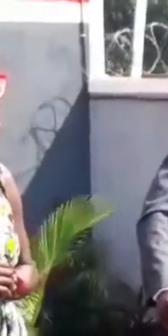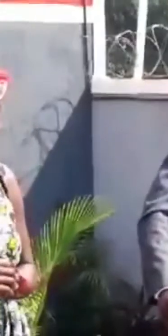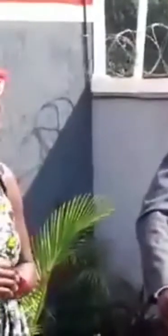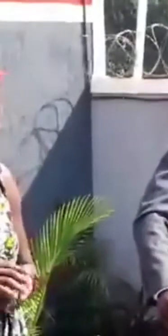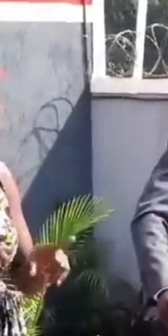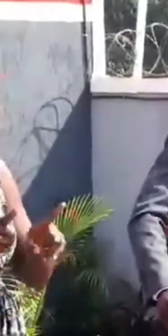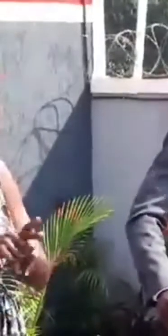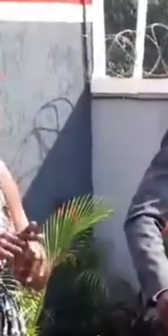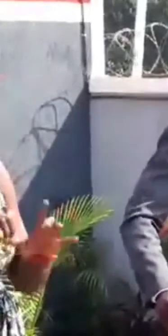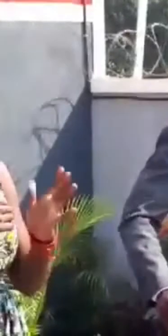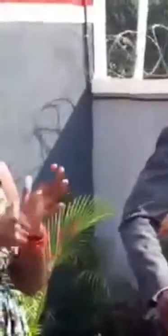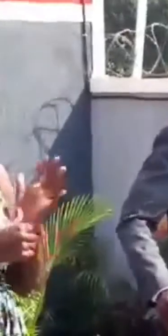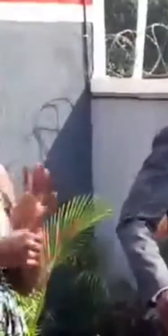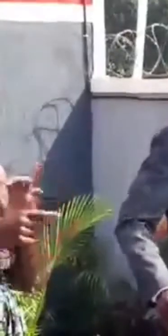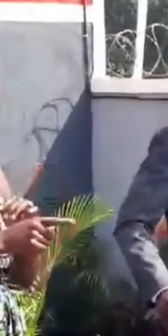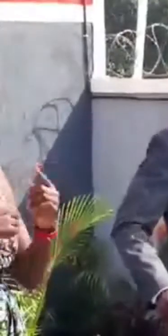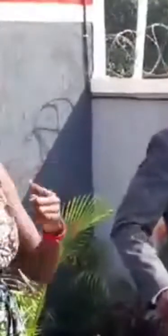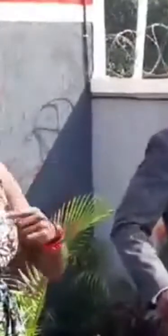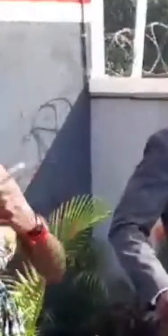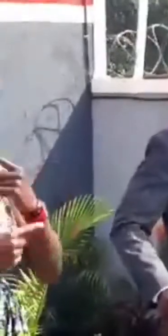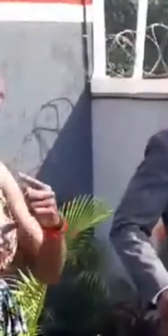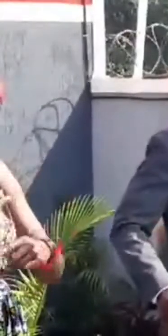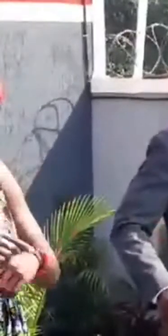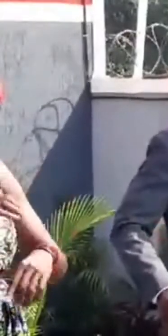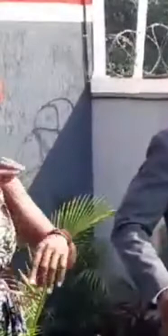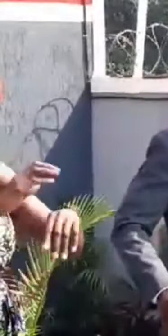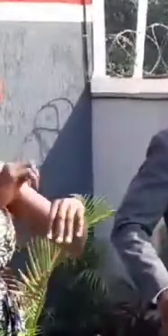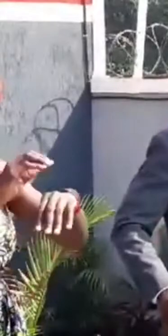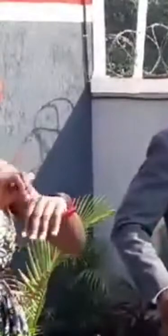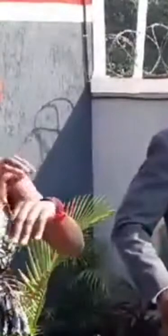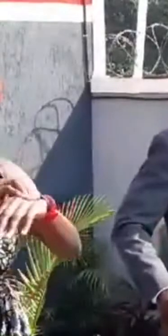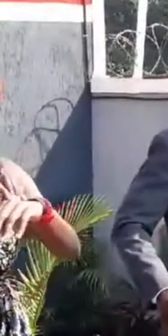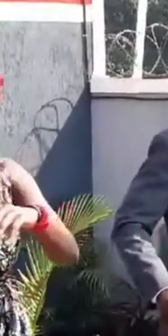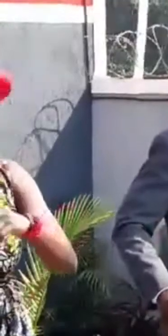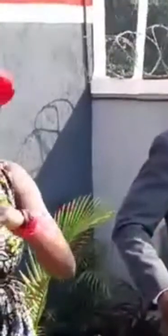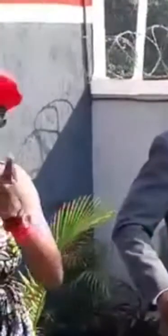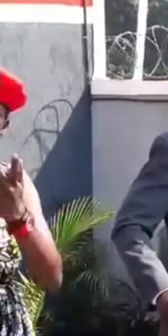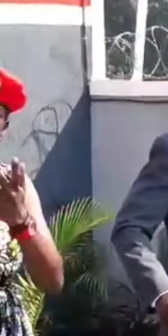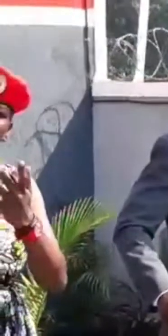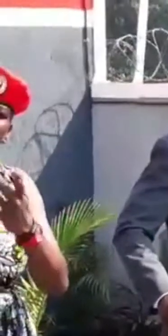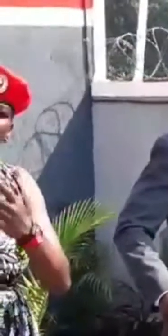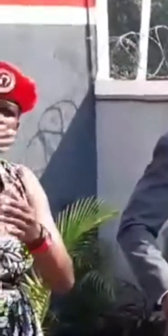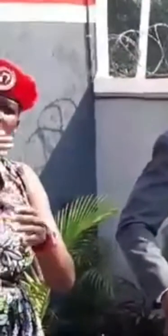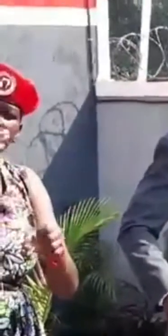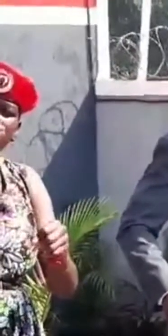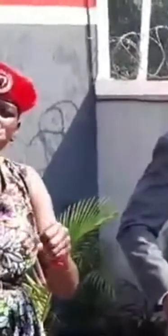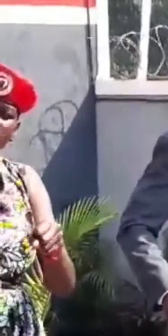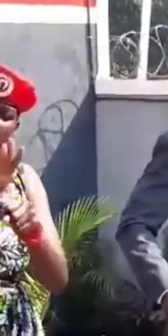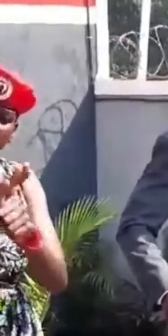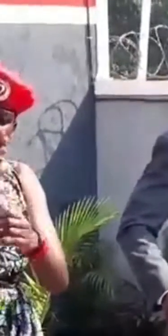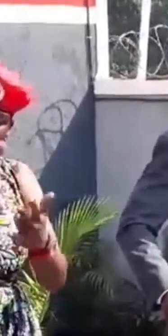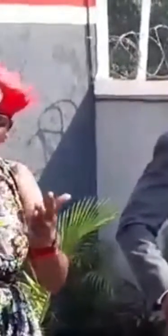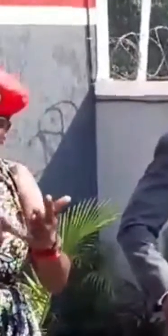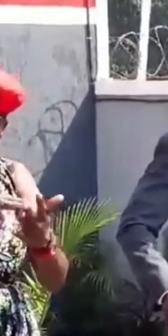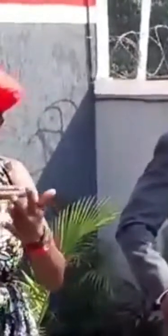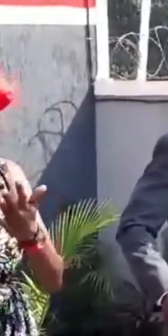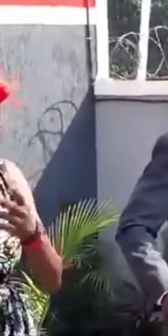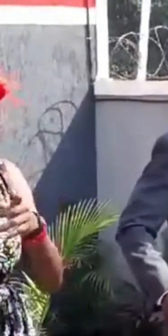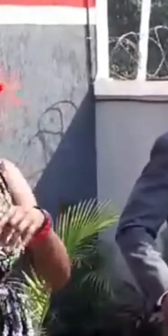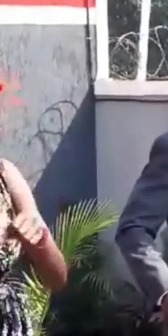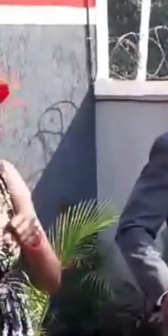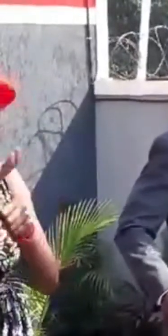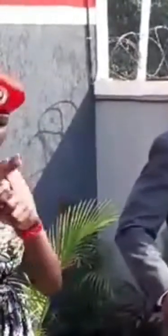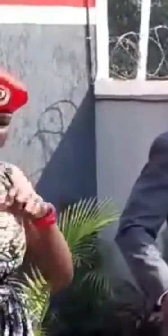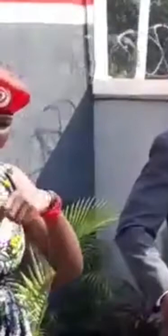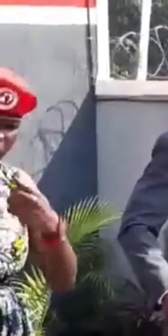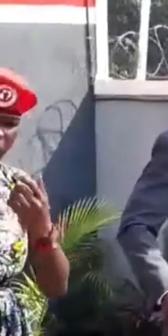It continues to call upon the unfulfilled promises, the broken promises